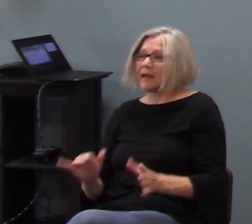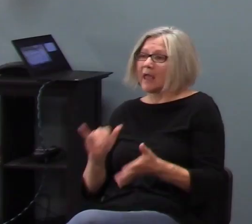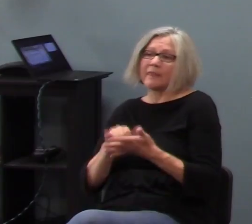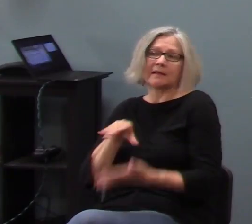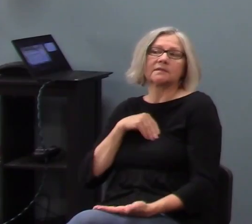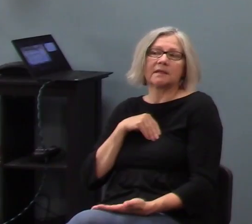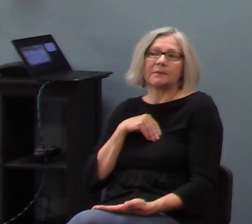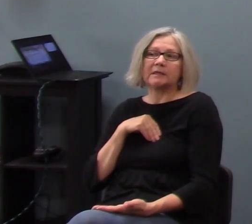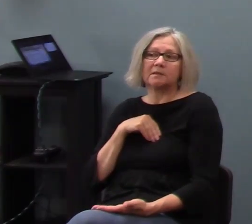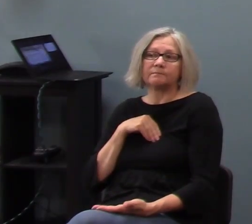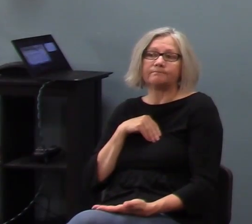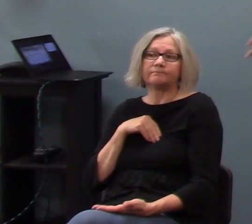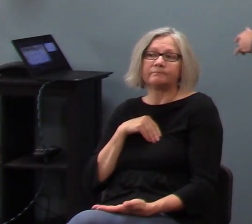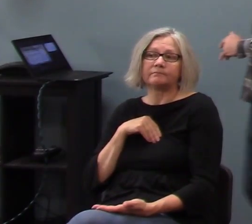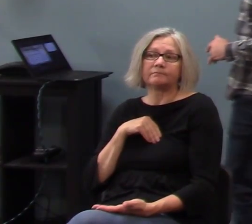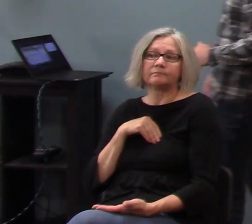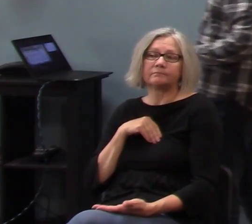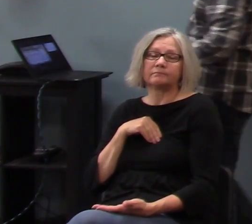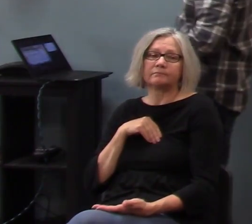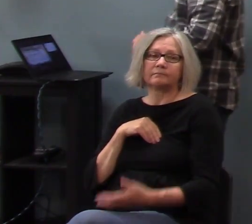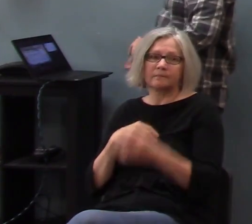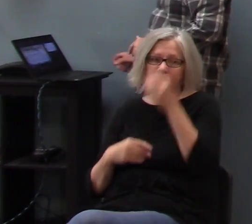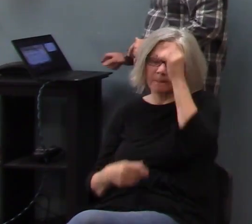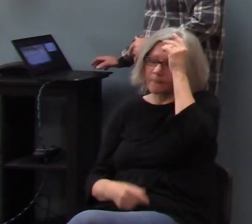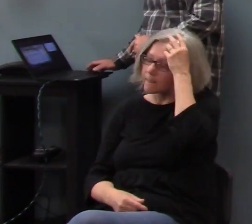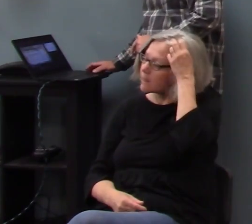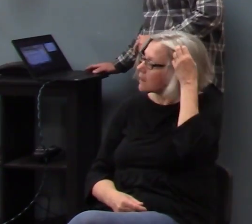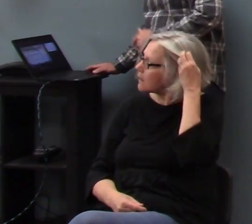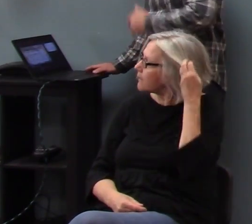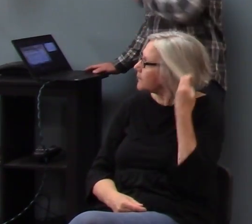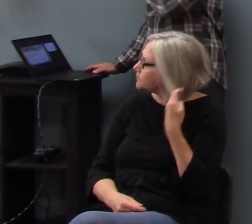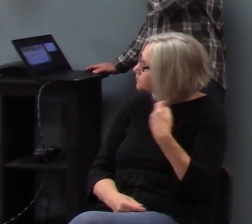accepted. Okay. All right.